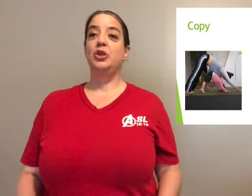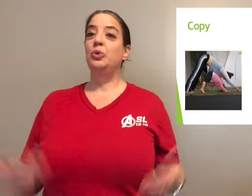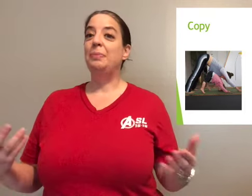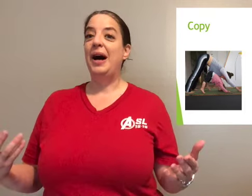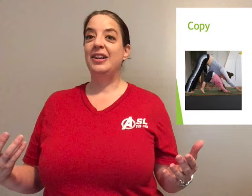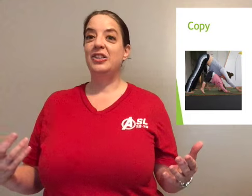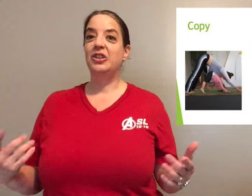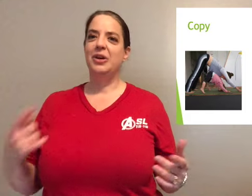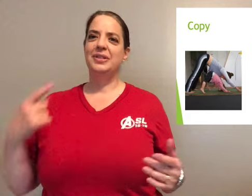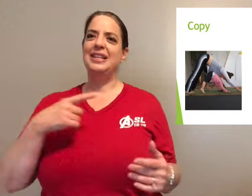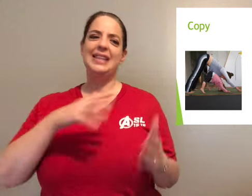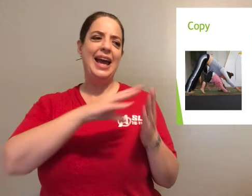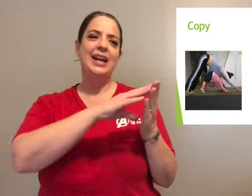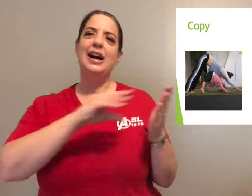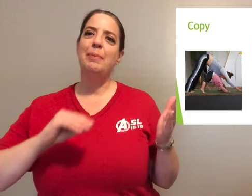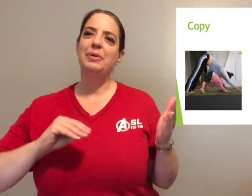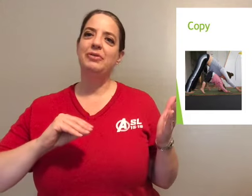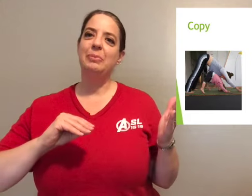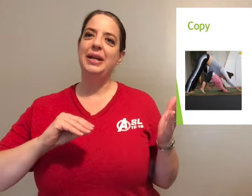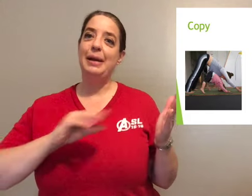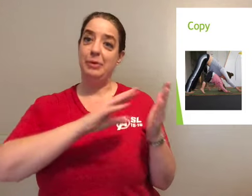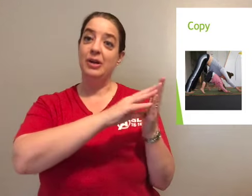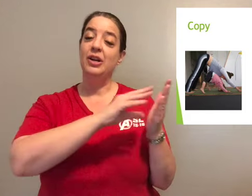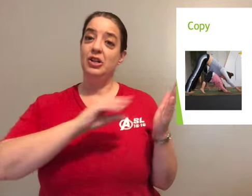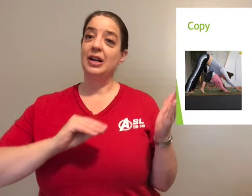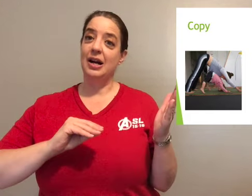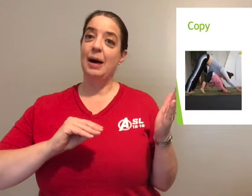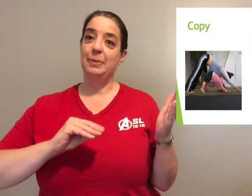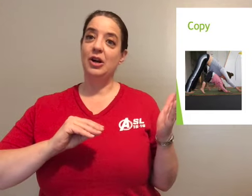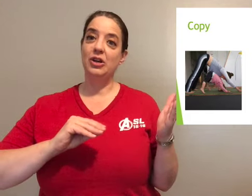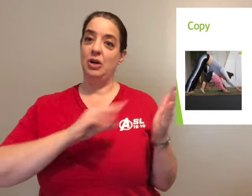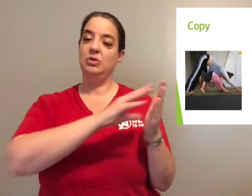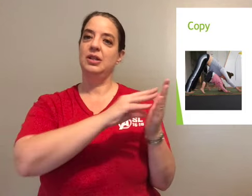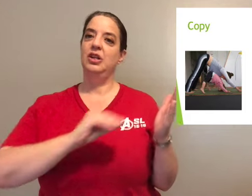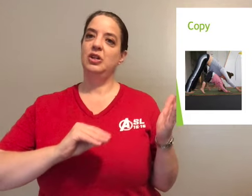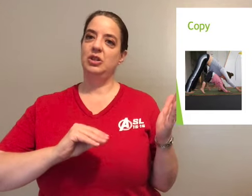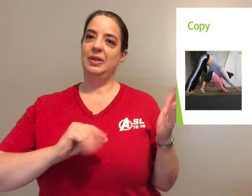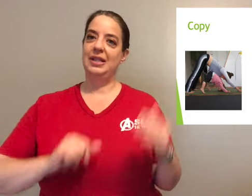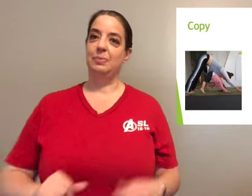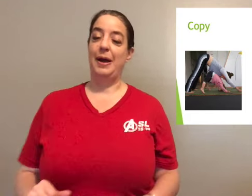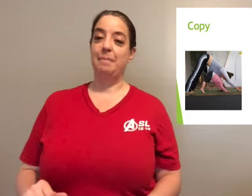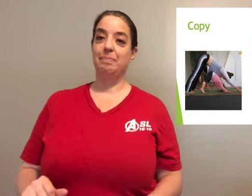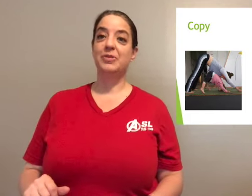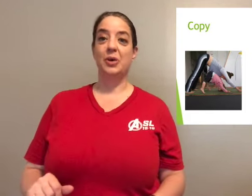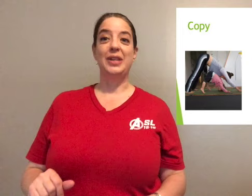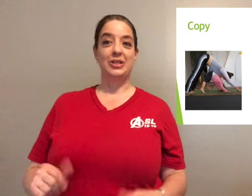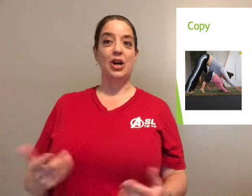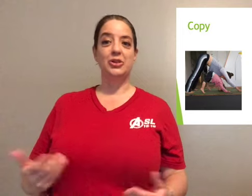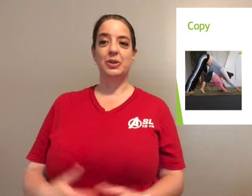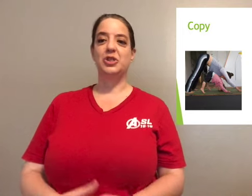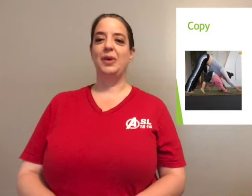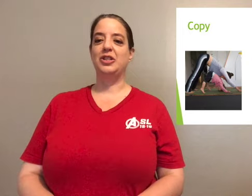were behind on your notes and I say, hey, copy from a neighbor, you're going to copy her notes, you can do it this way. So that's also a directional